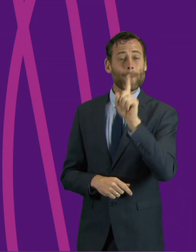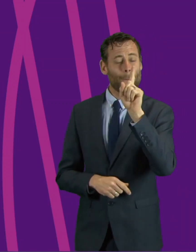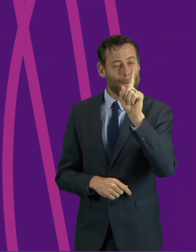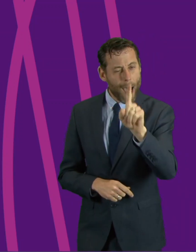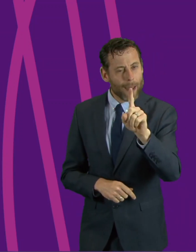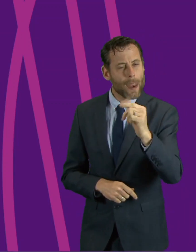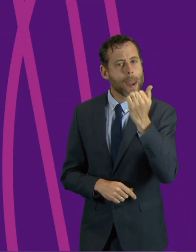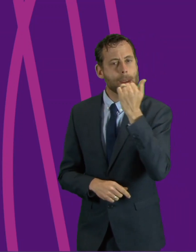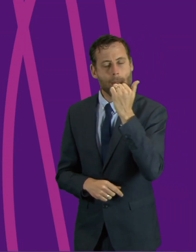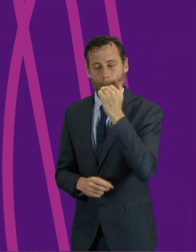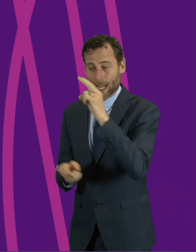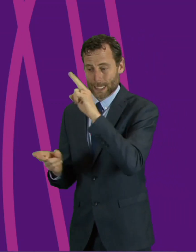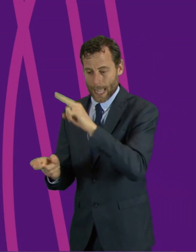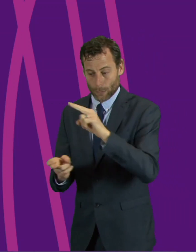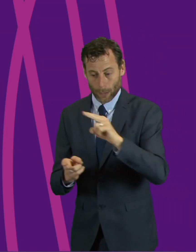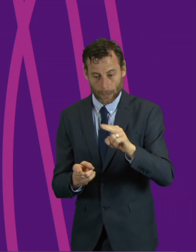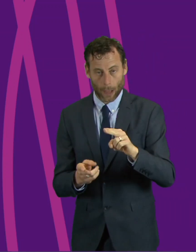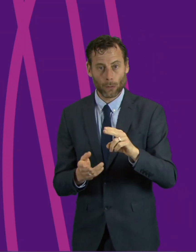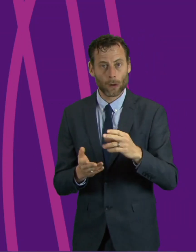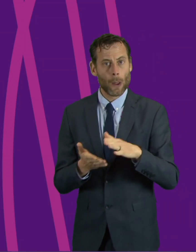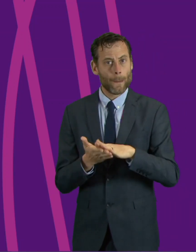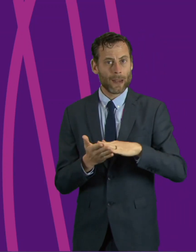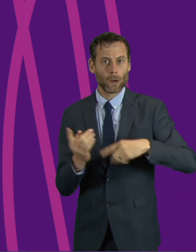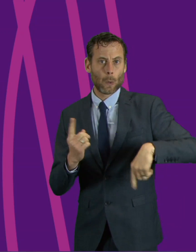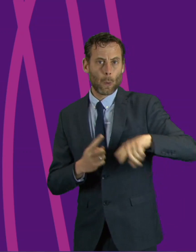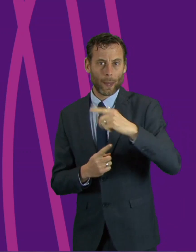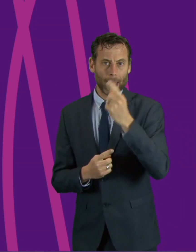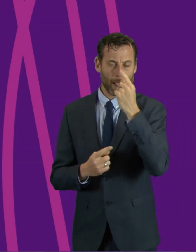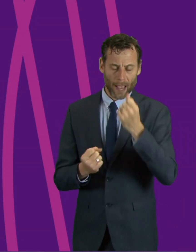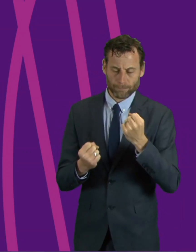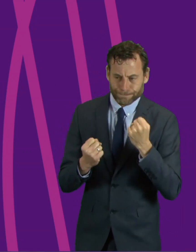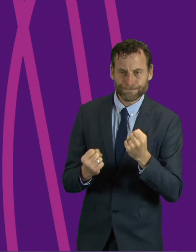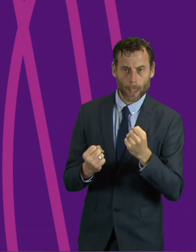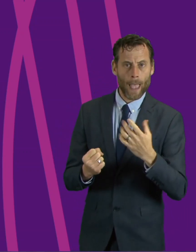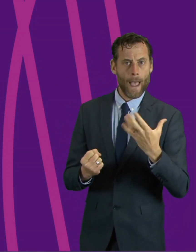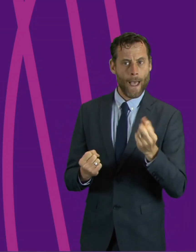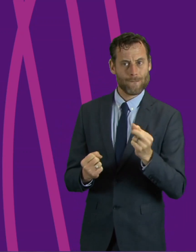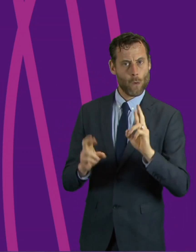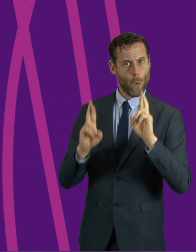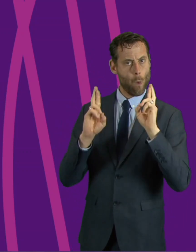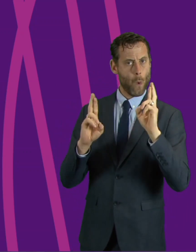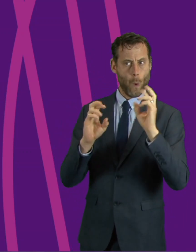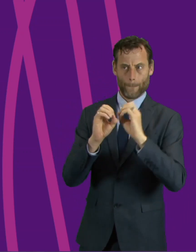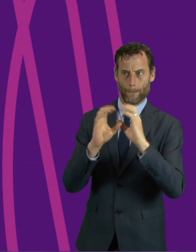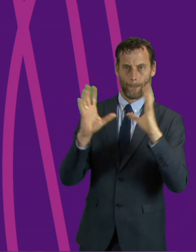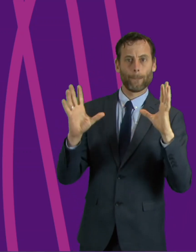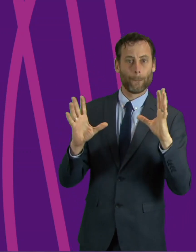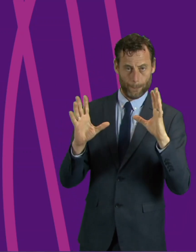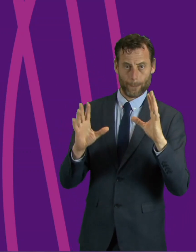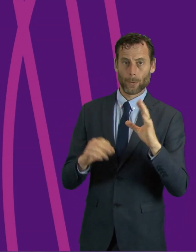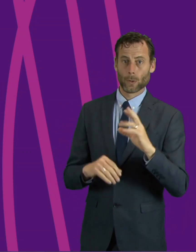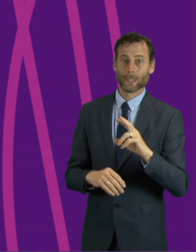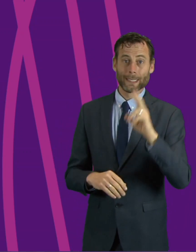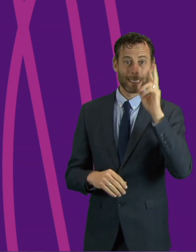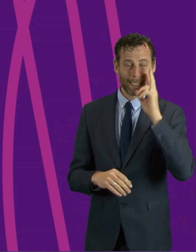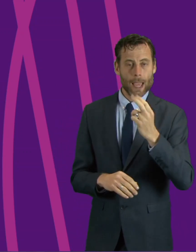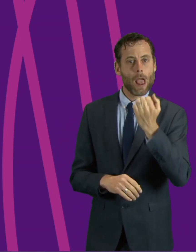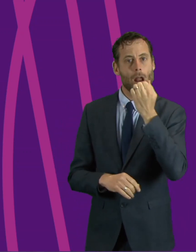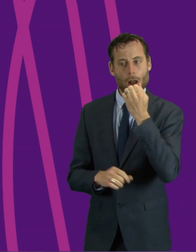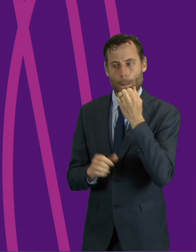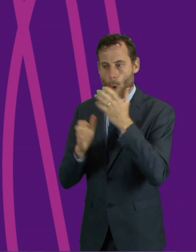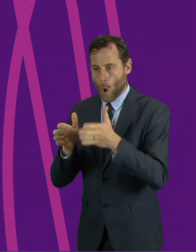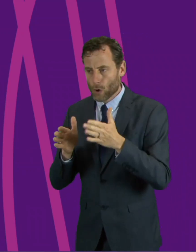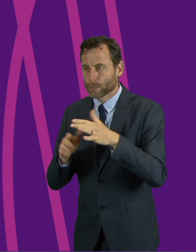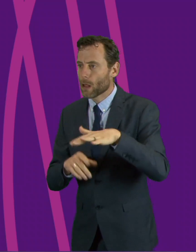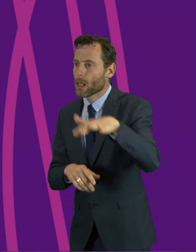The number of deaths has reduced overall, as have excess deaths and the deaths related to the virus, both in general and in care homes.